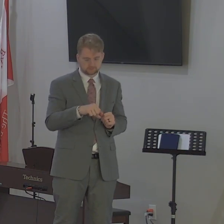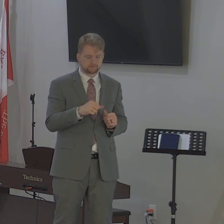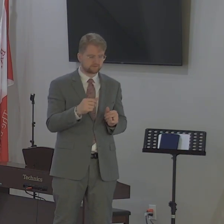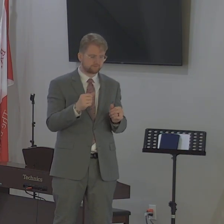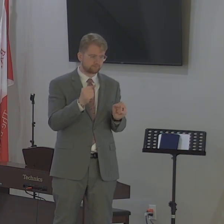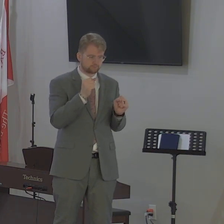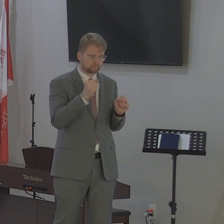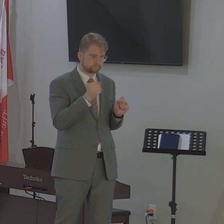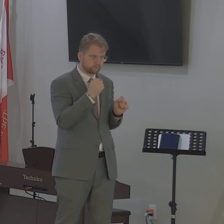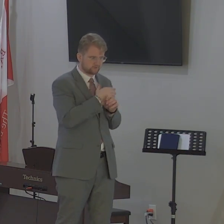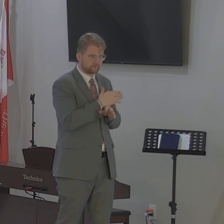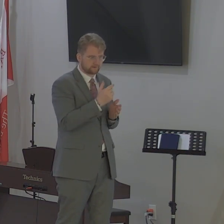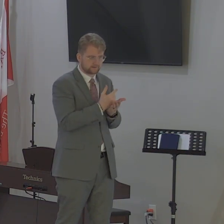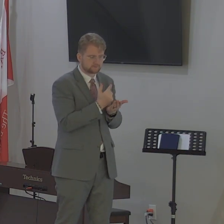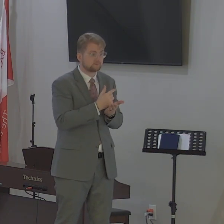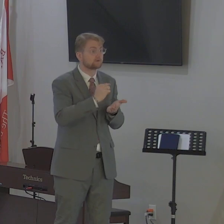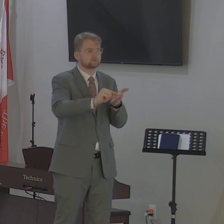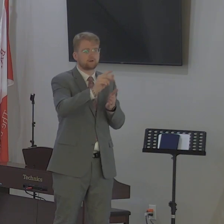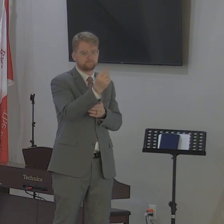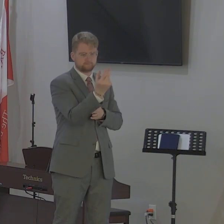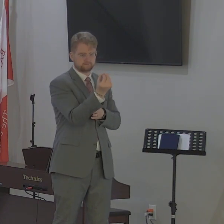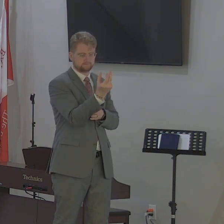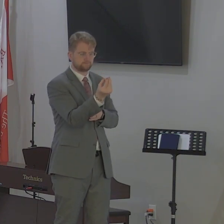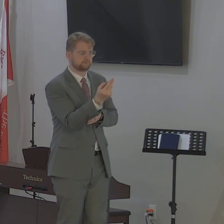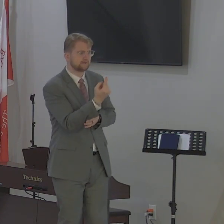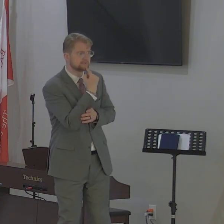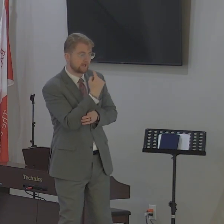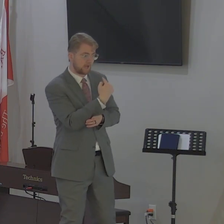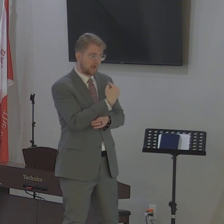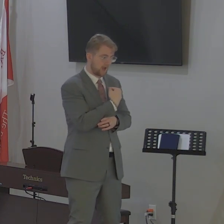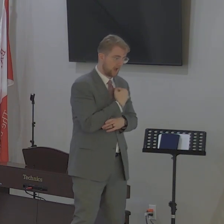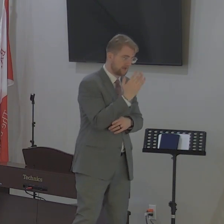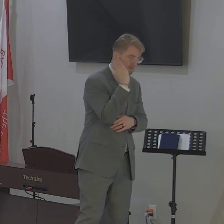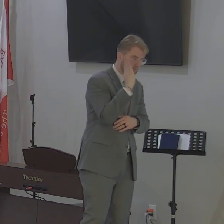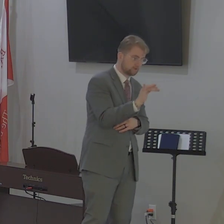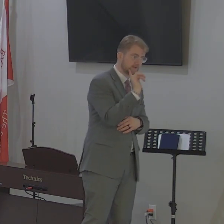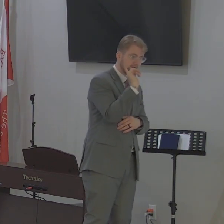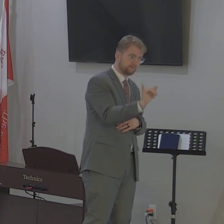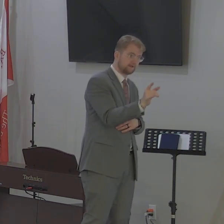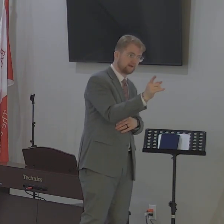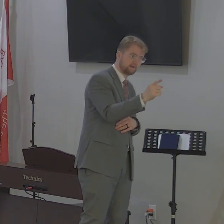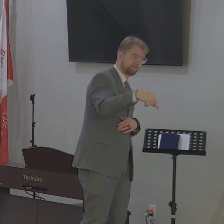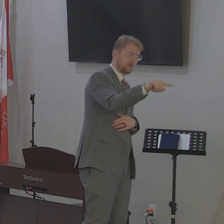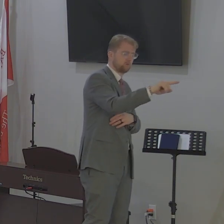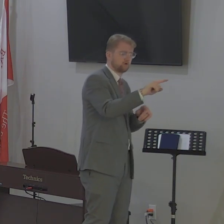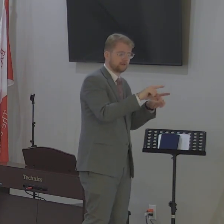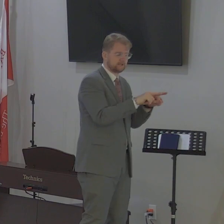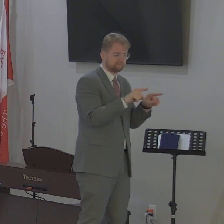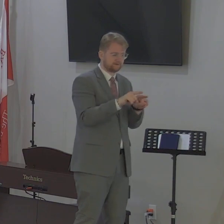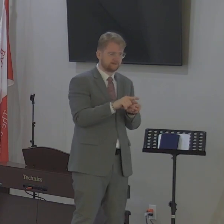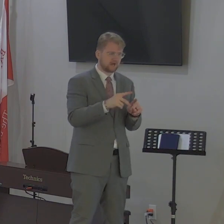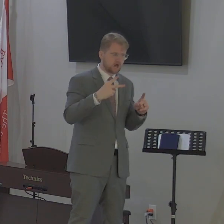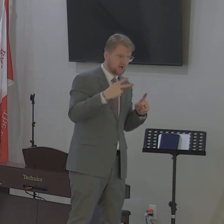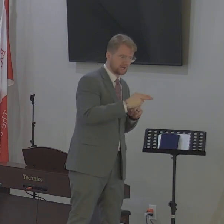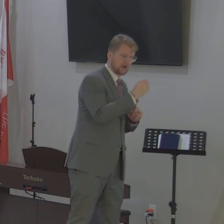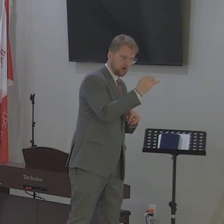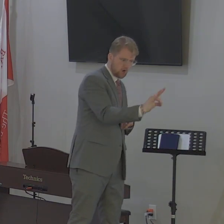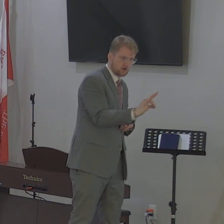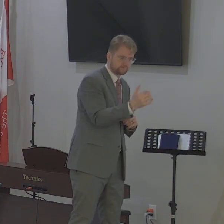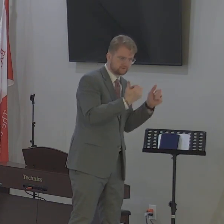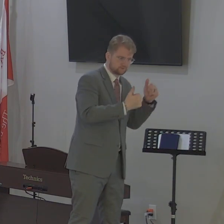perverted the gospel. Look what it says in verse 12. They were even what? Cut off. Which trouble